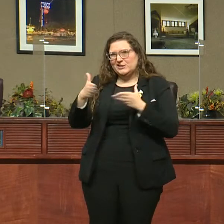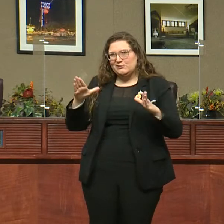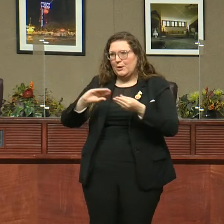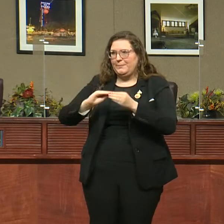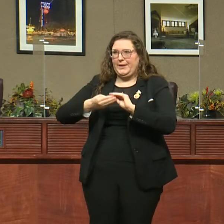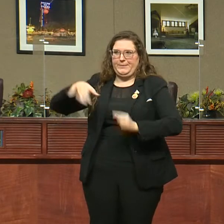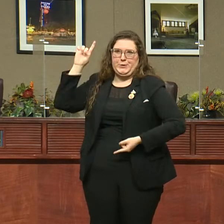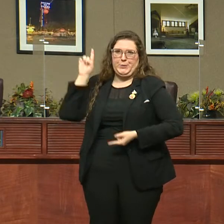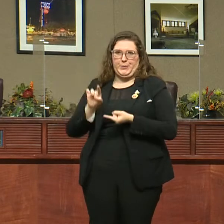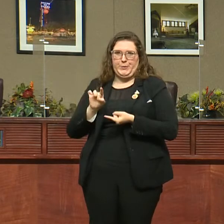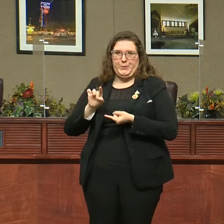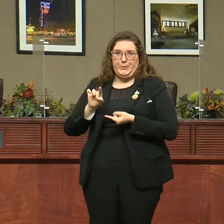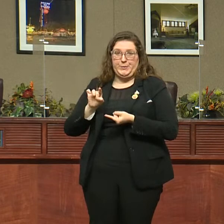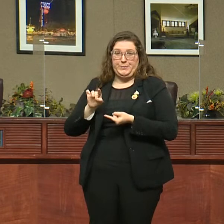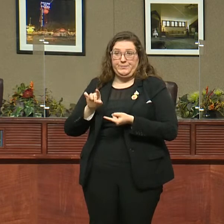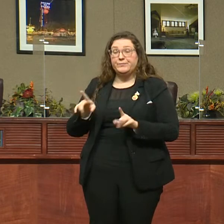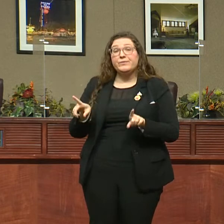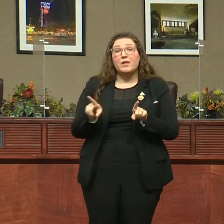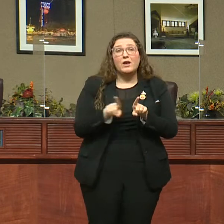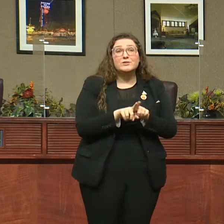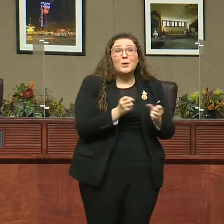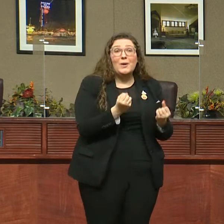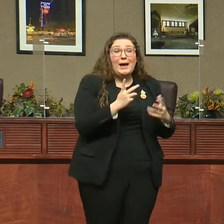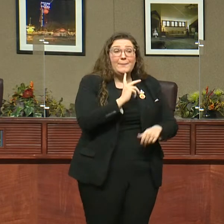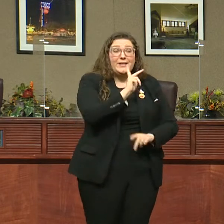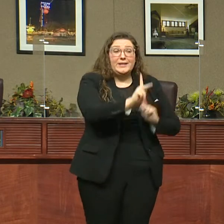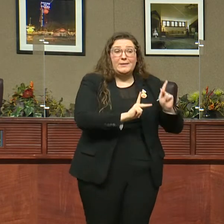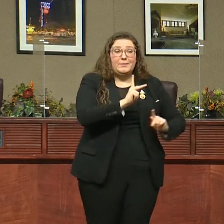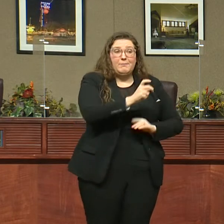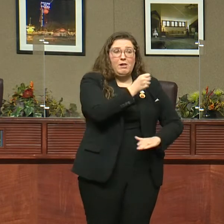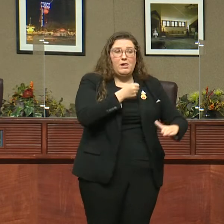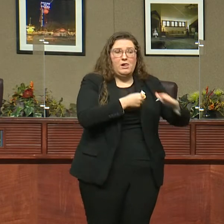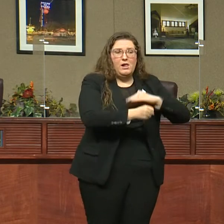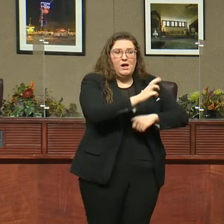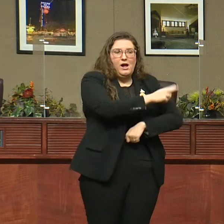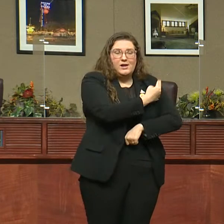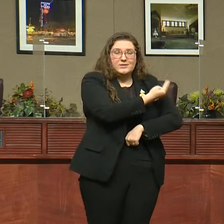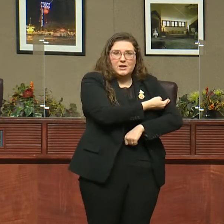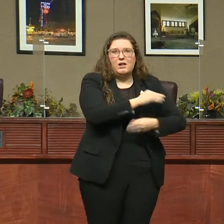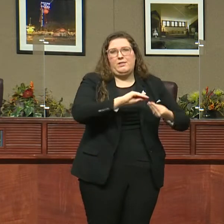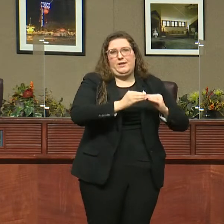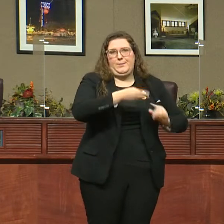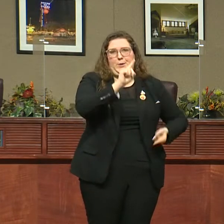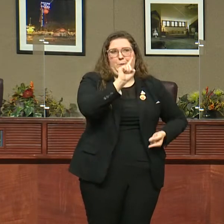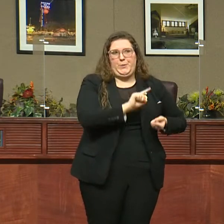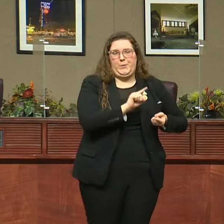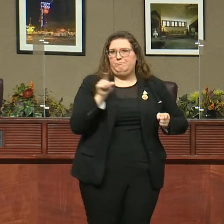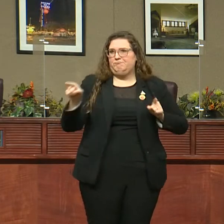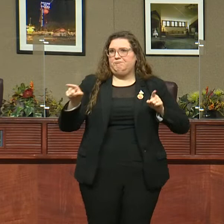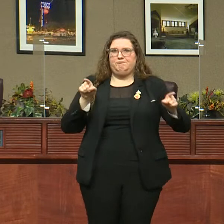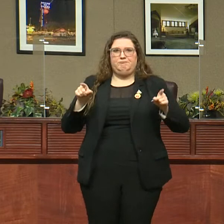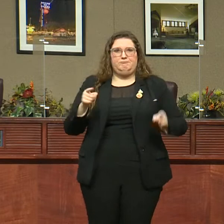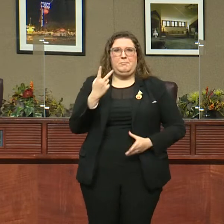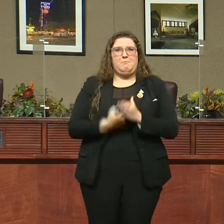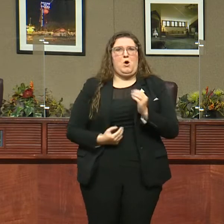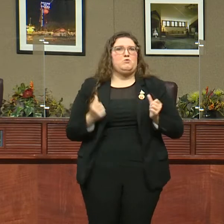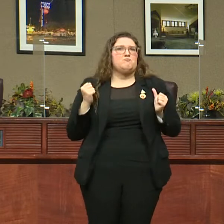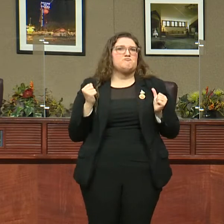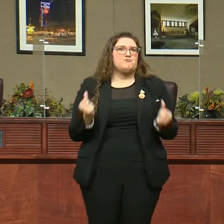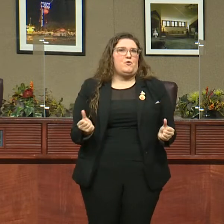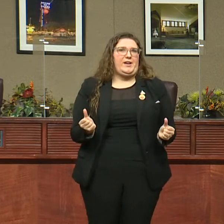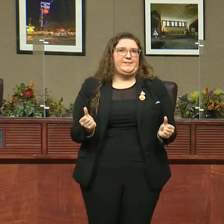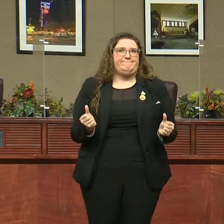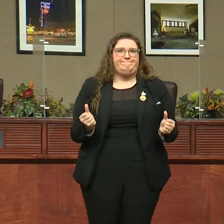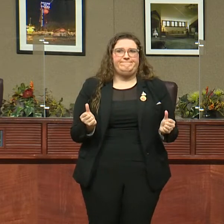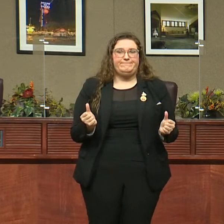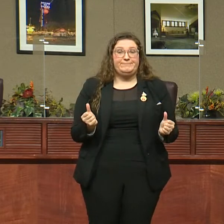seen a small decline on hospitalizations in general. That's another good sign. Of course, if visits to the